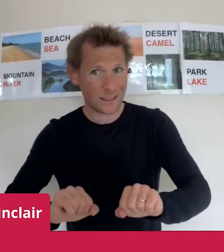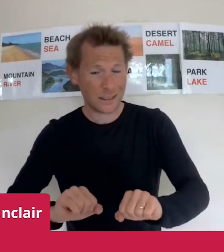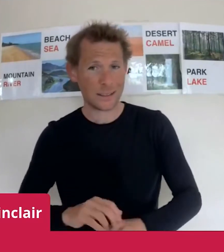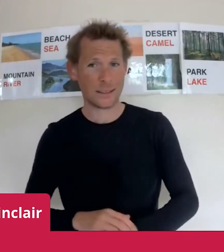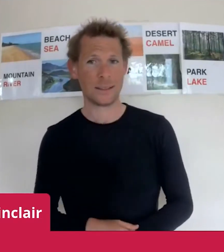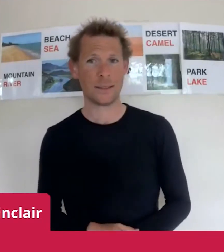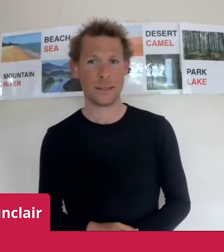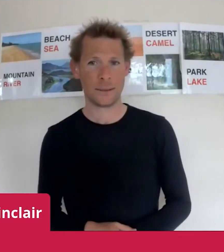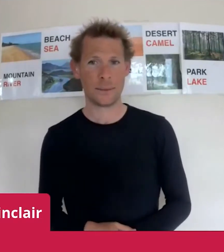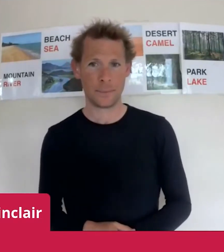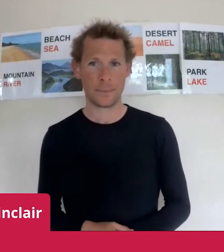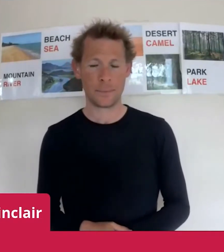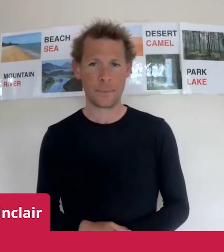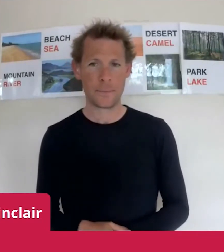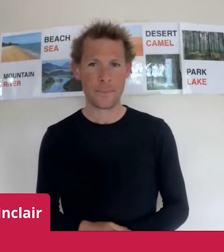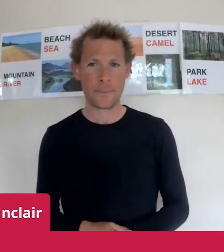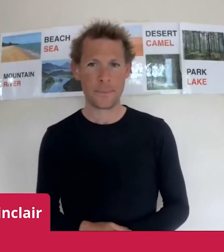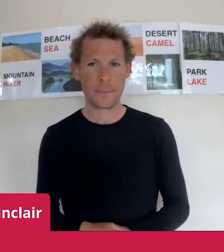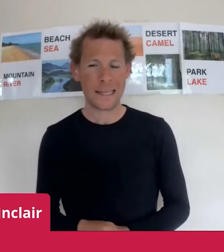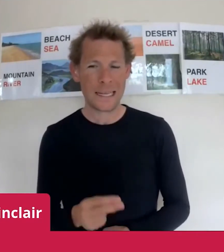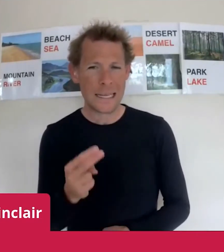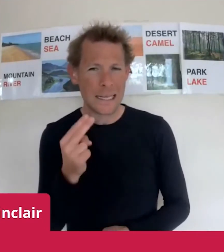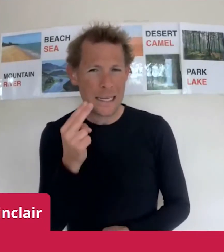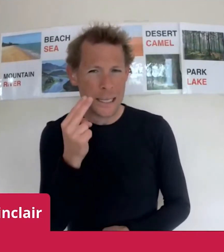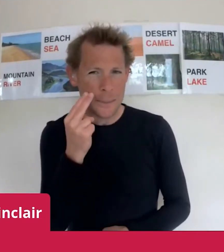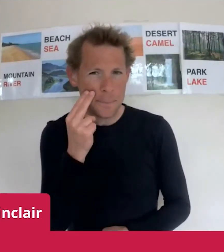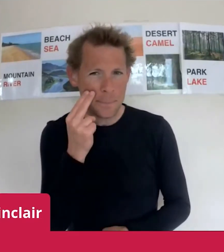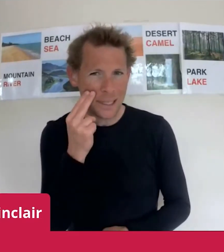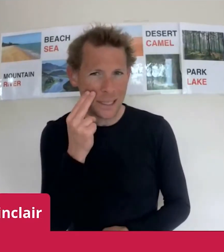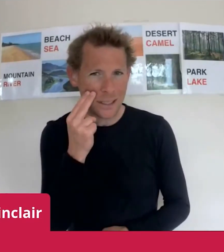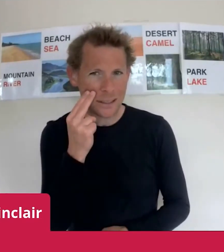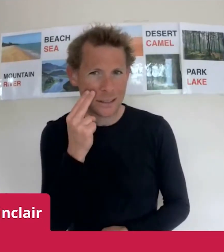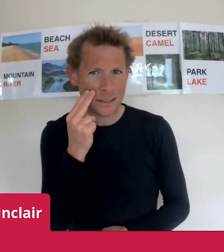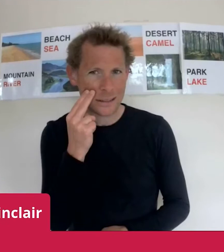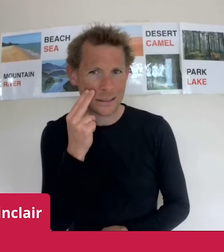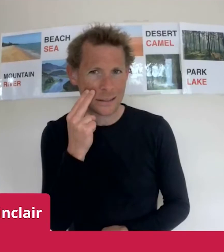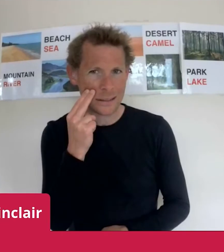So in Northern Ireland, we sign it like this. Embarrassed.